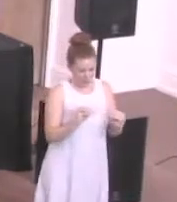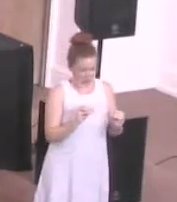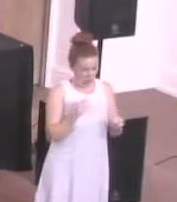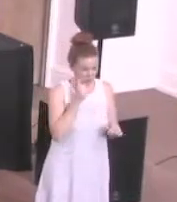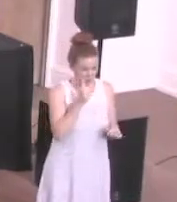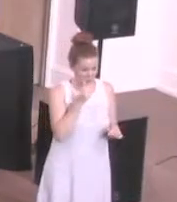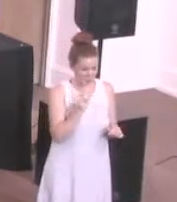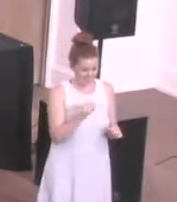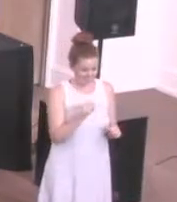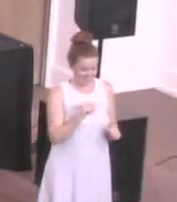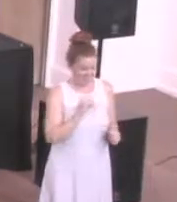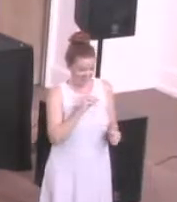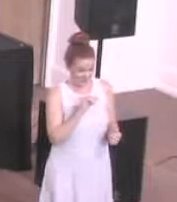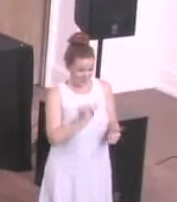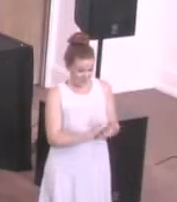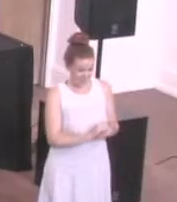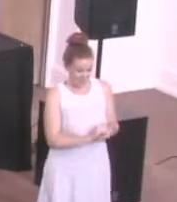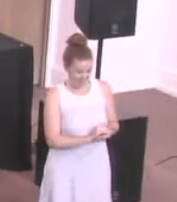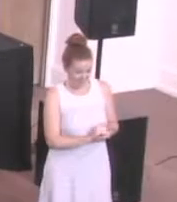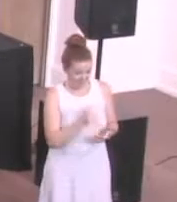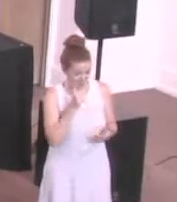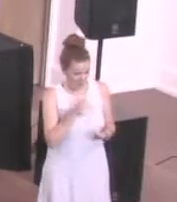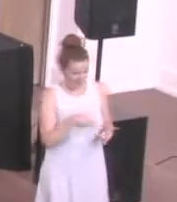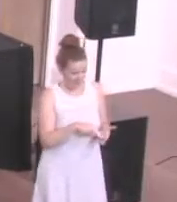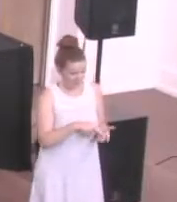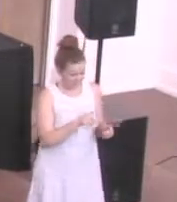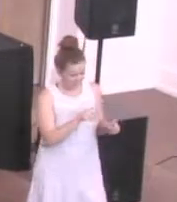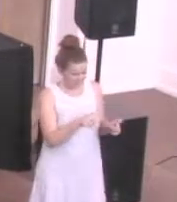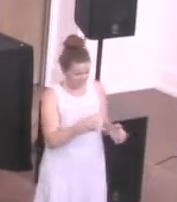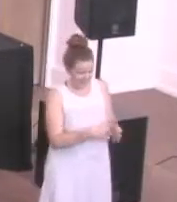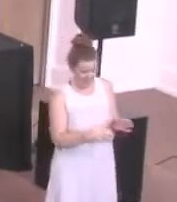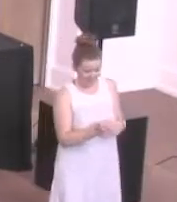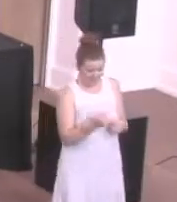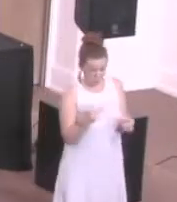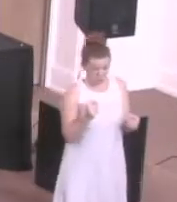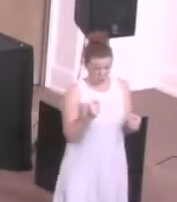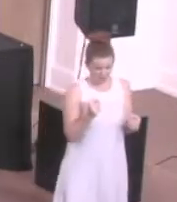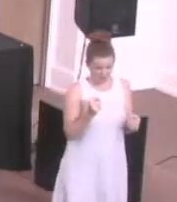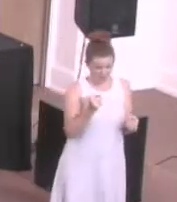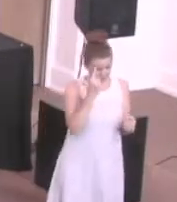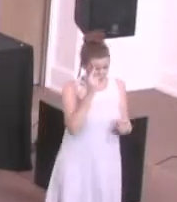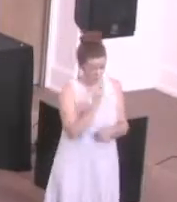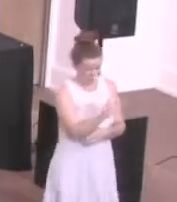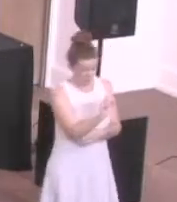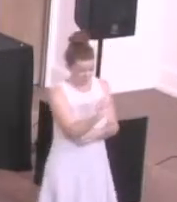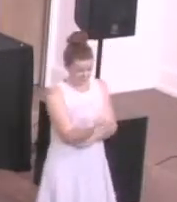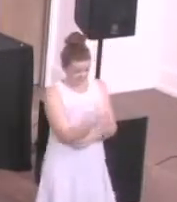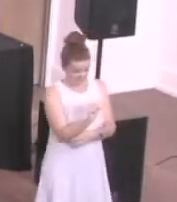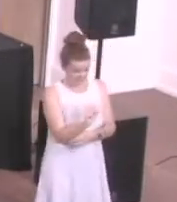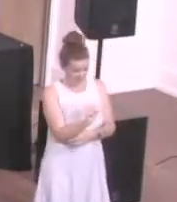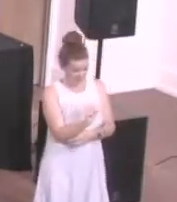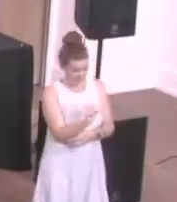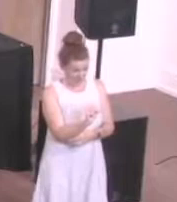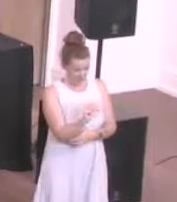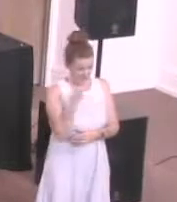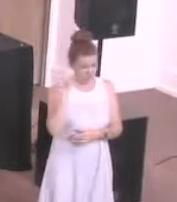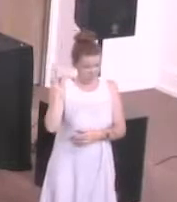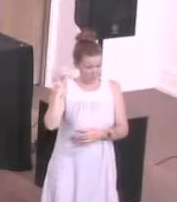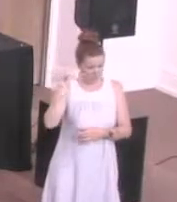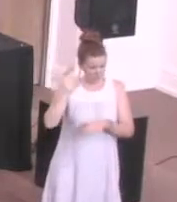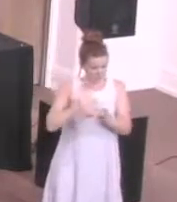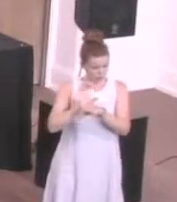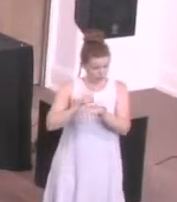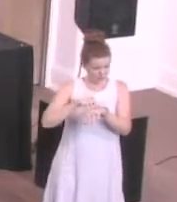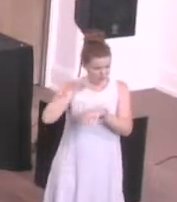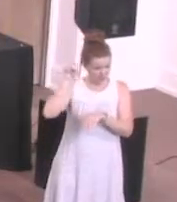like, oh, we're going to do this, Mom. So I thought, let's test it out. And we did it for one Saturday, and the kids fell in love. And